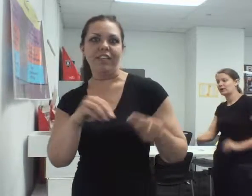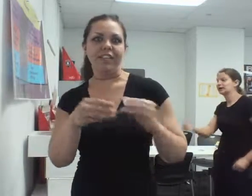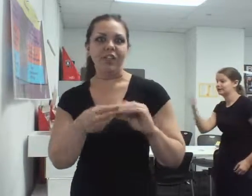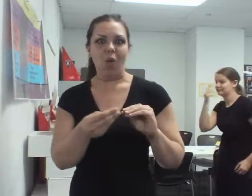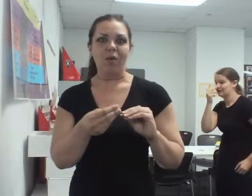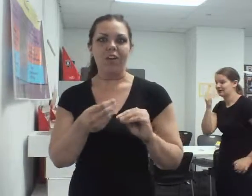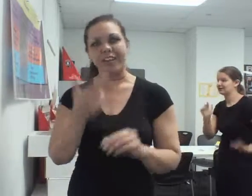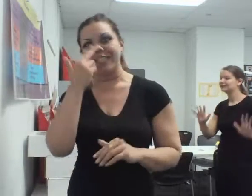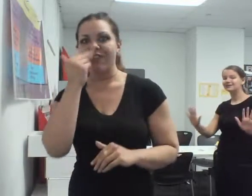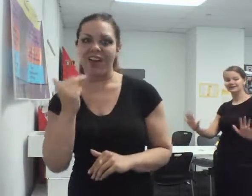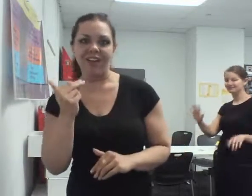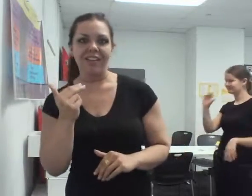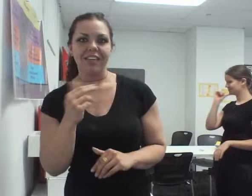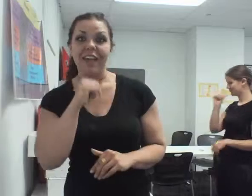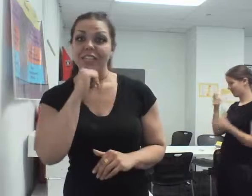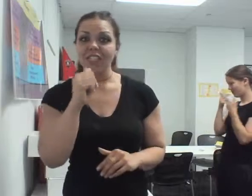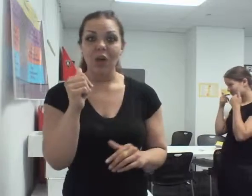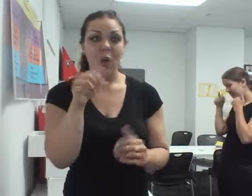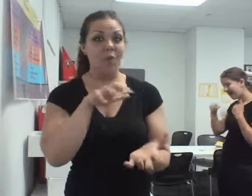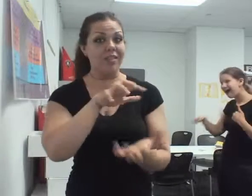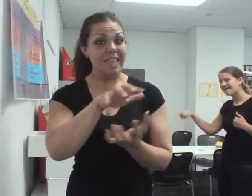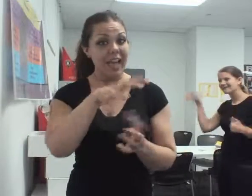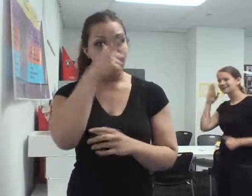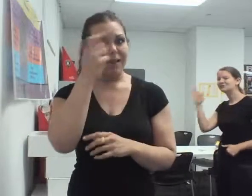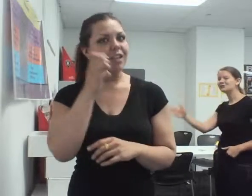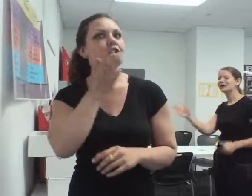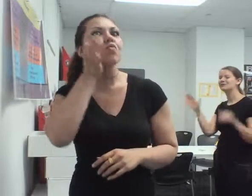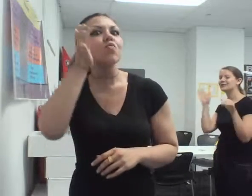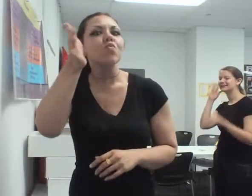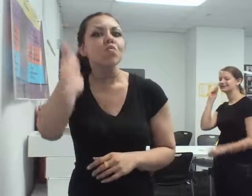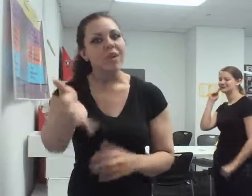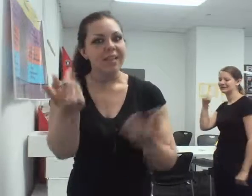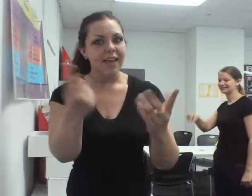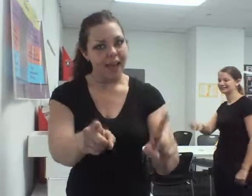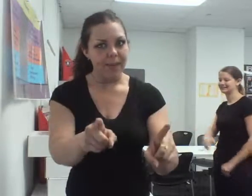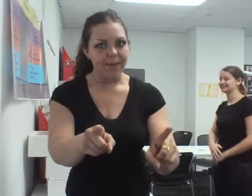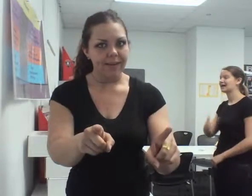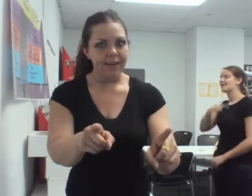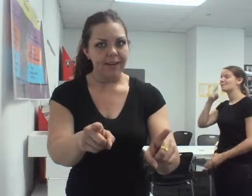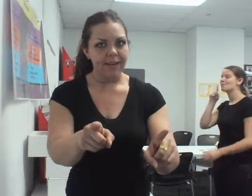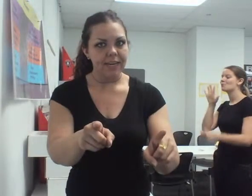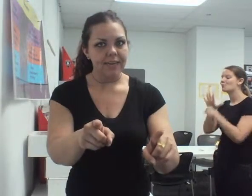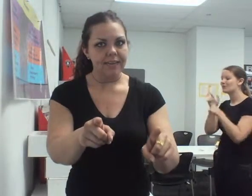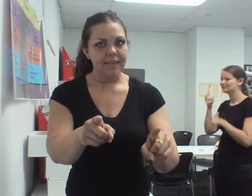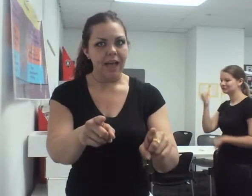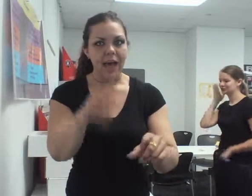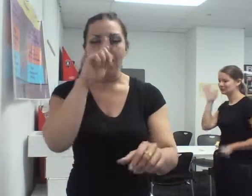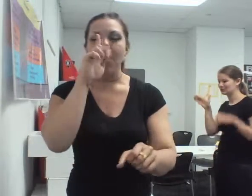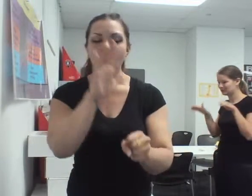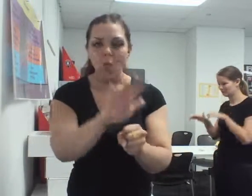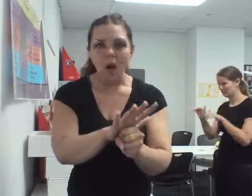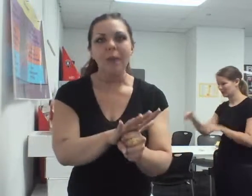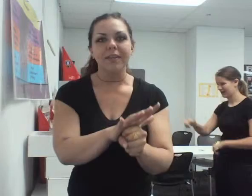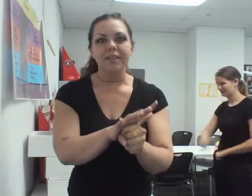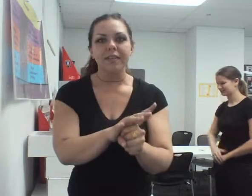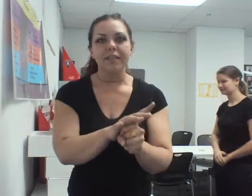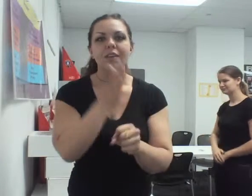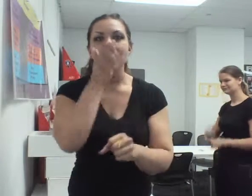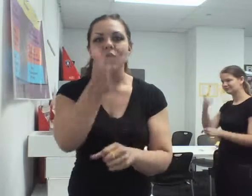Don't laugh, because you all are going to do it. You guaranteed you are going to do it, because that's what you see, and